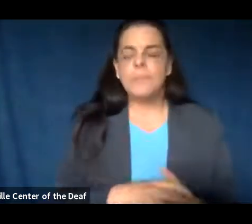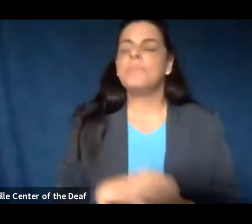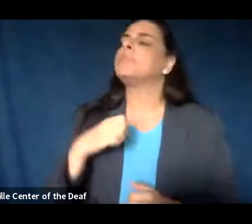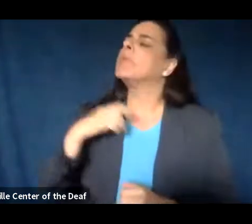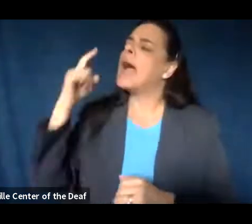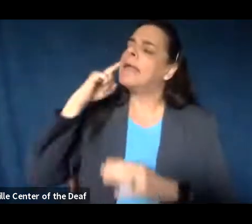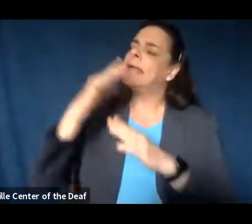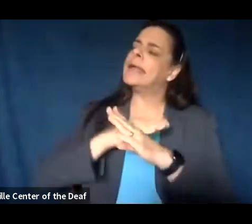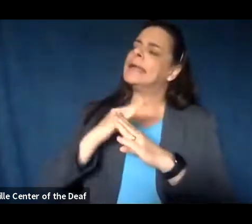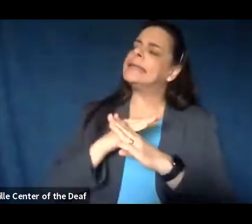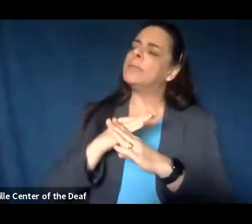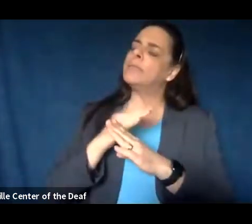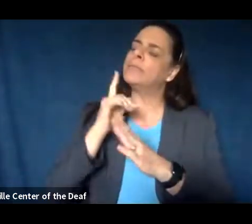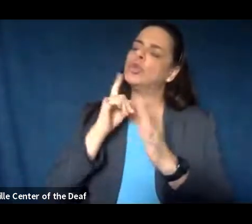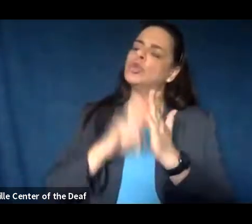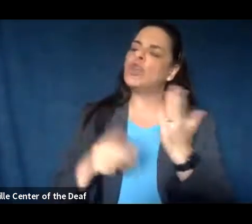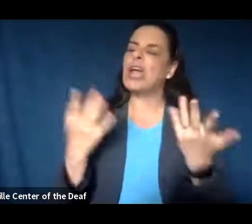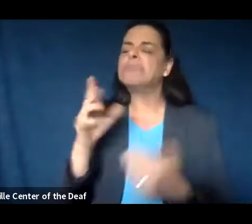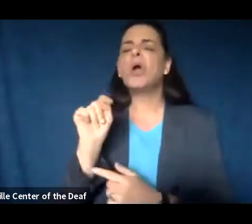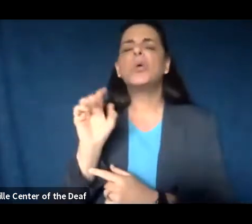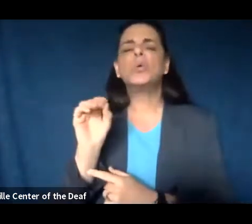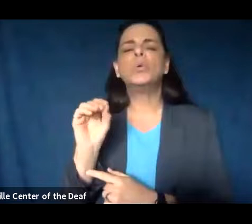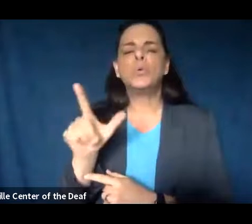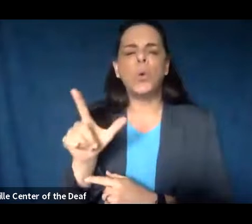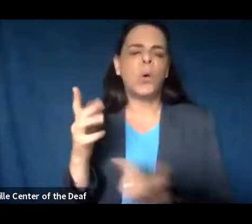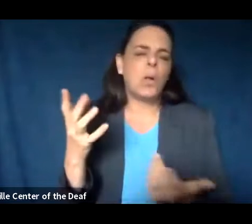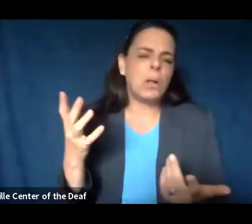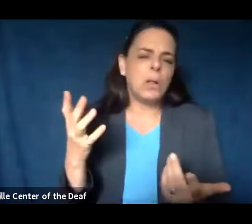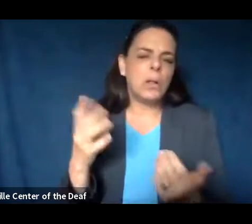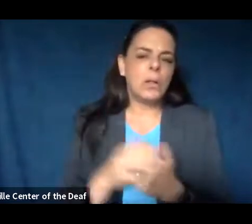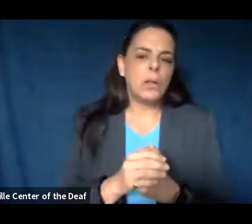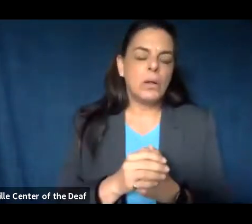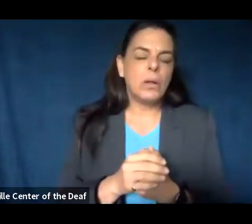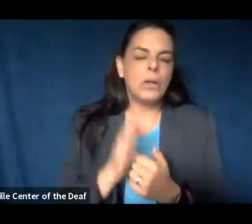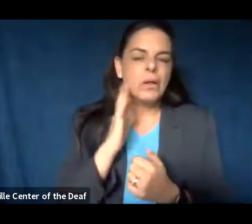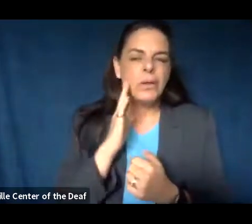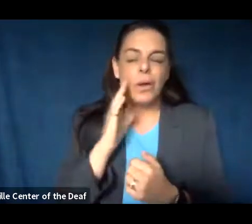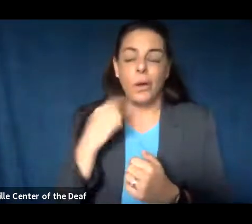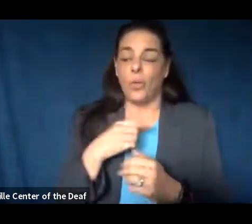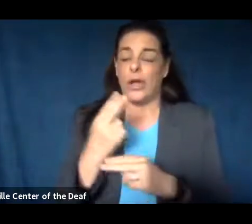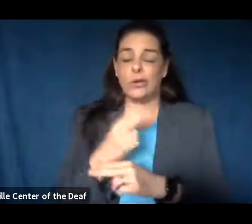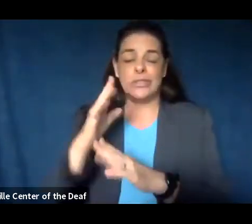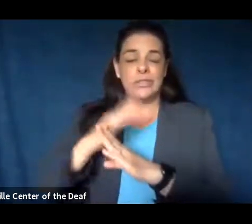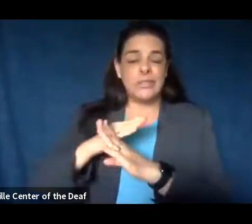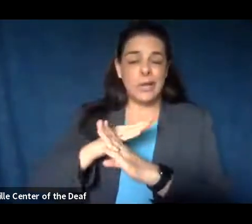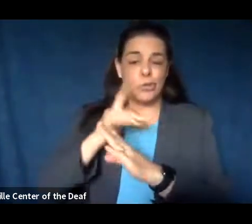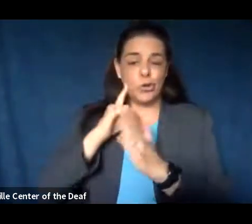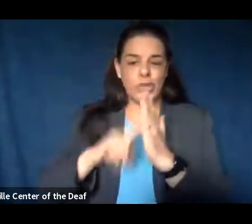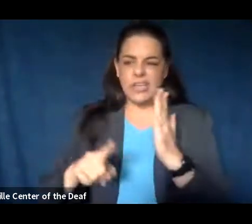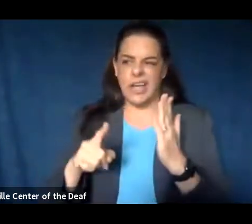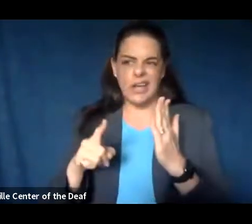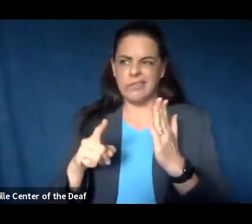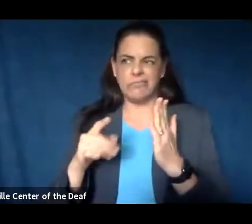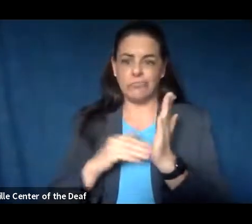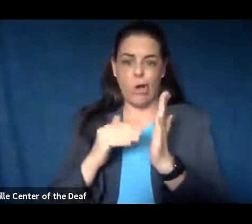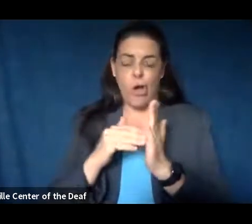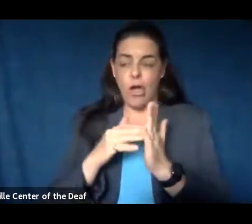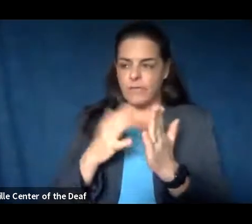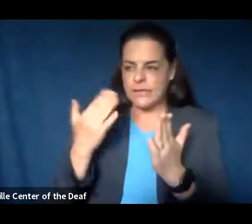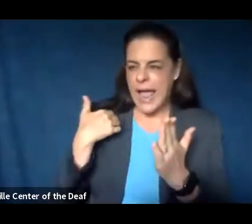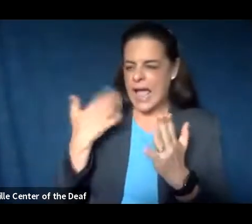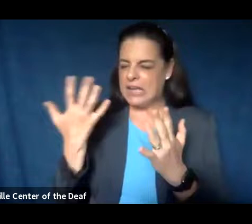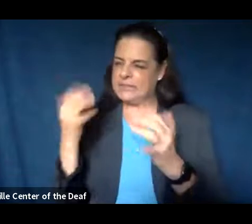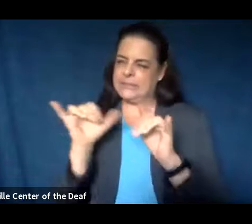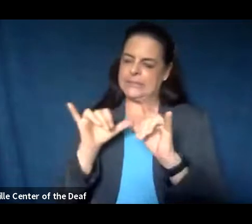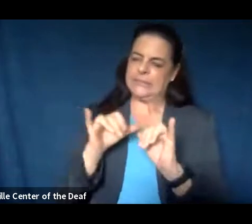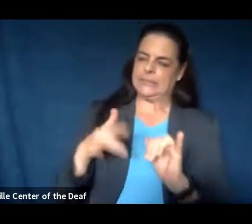temperature checks can be a tool. And so we use those in a lot of ways. We use them, other folks use them to have a gauge on